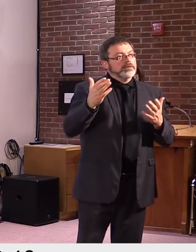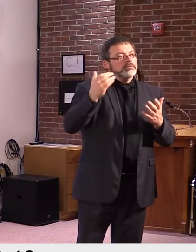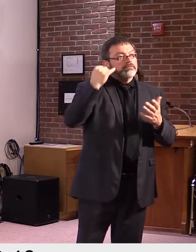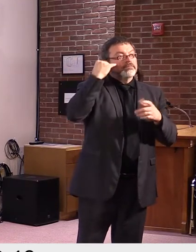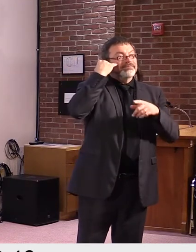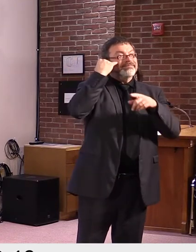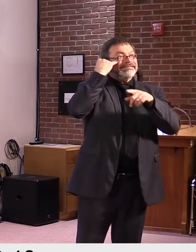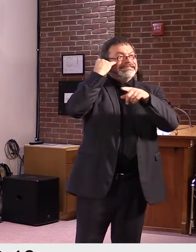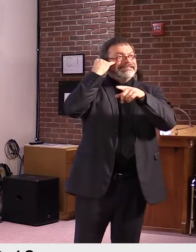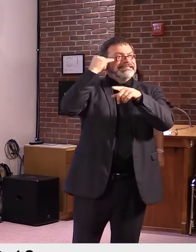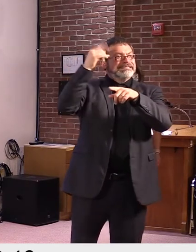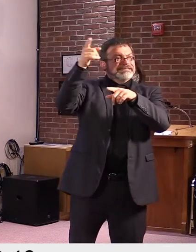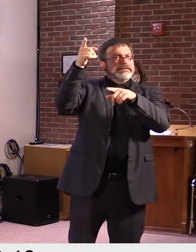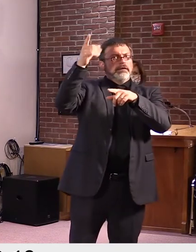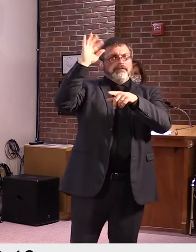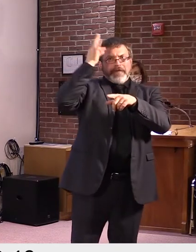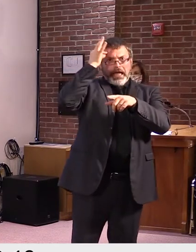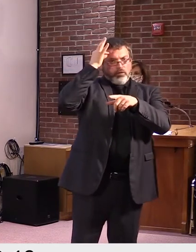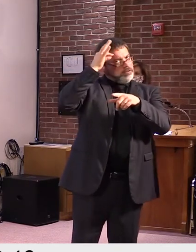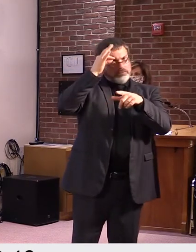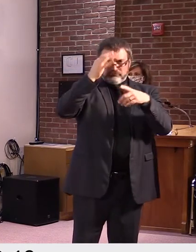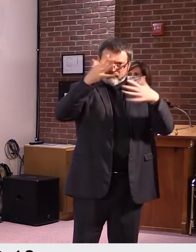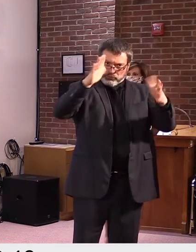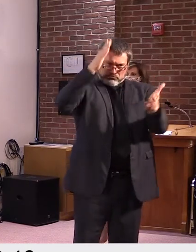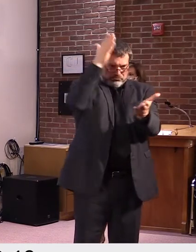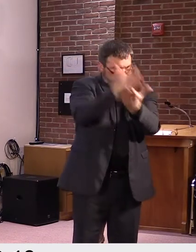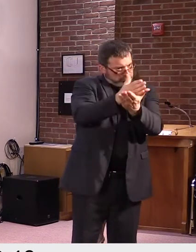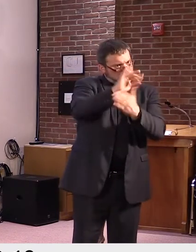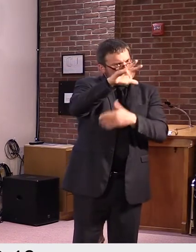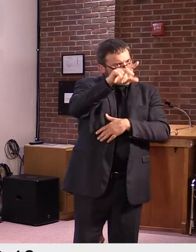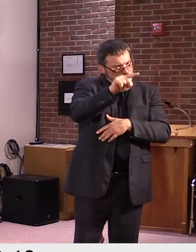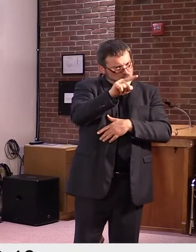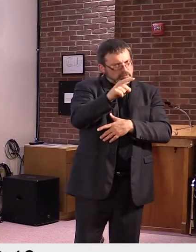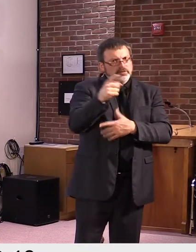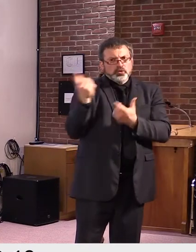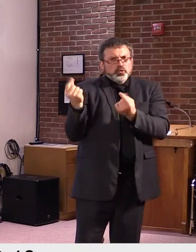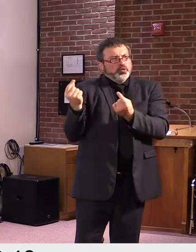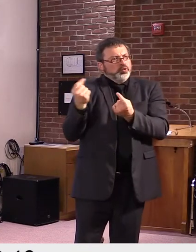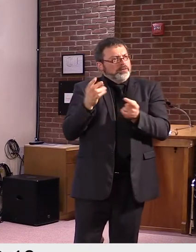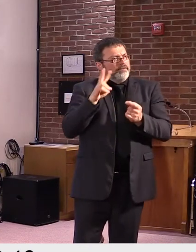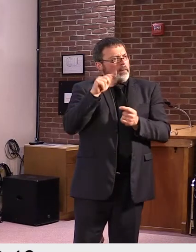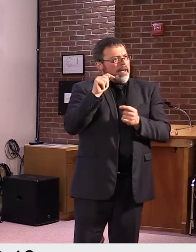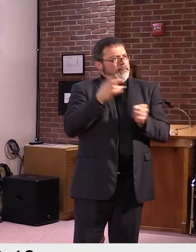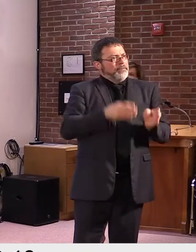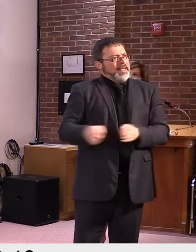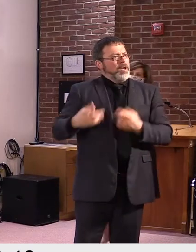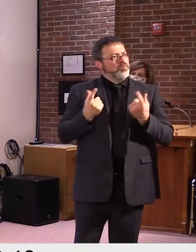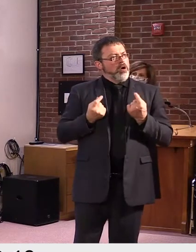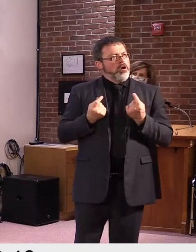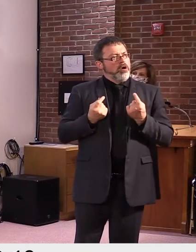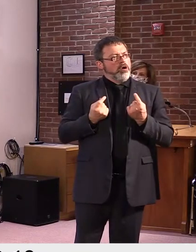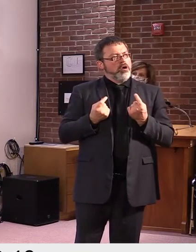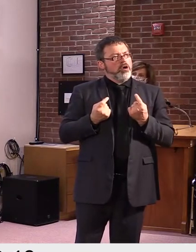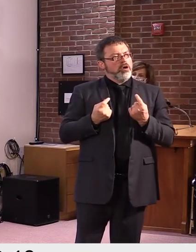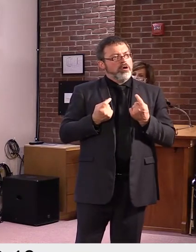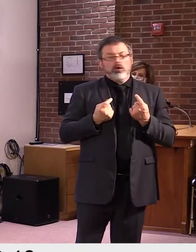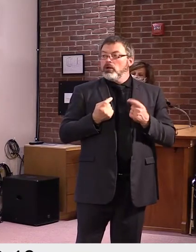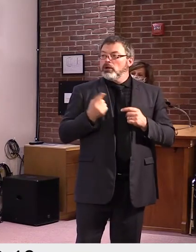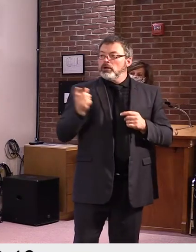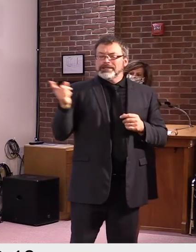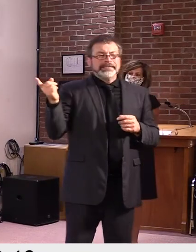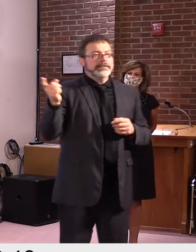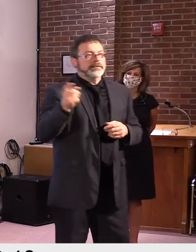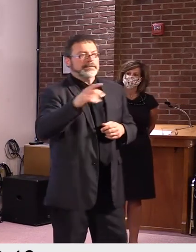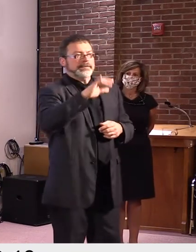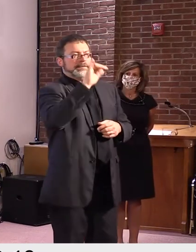A couple things, Greg. First of all, I'm not sure that there's going to be any correction from the